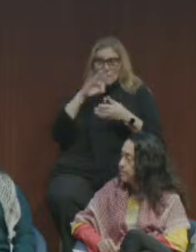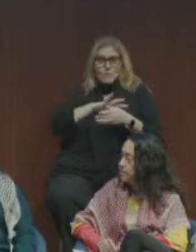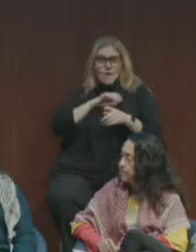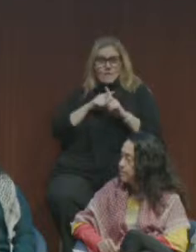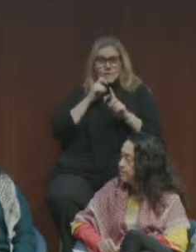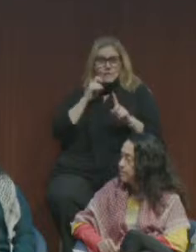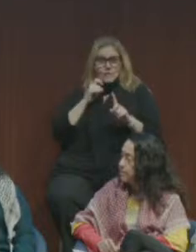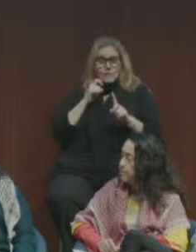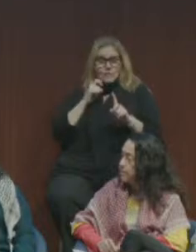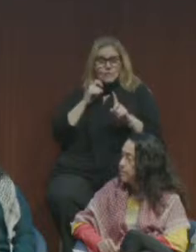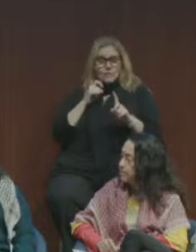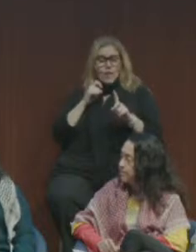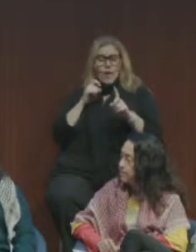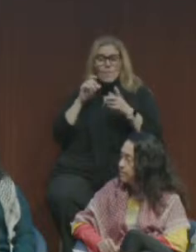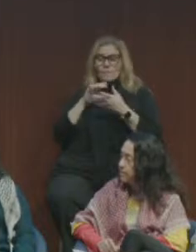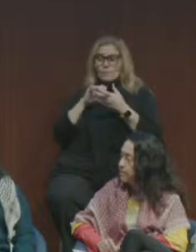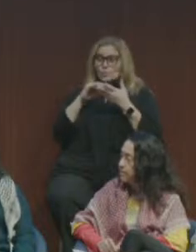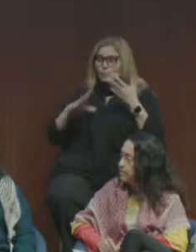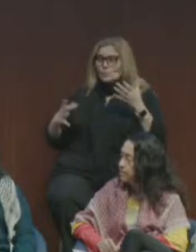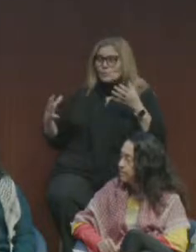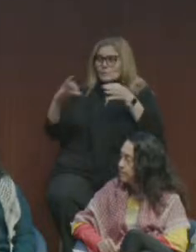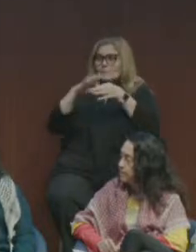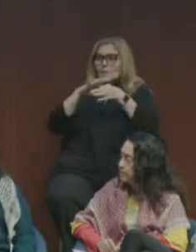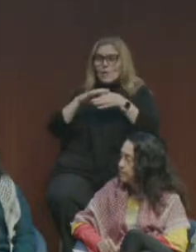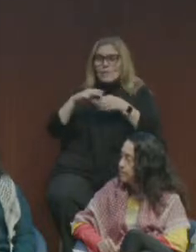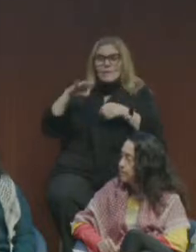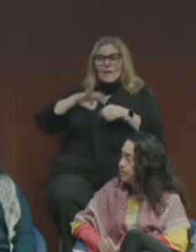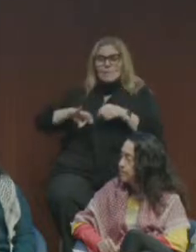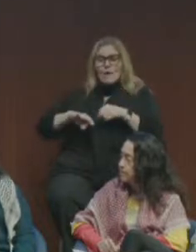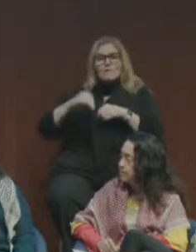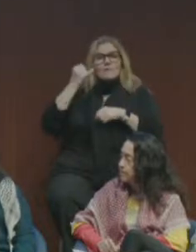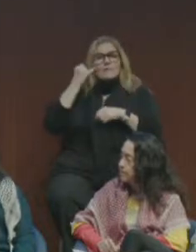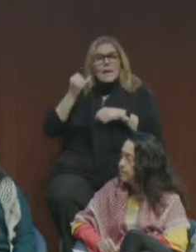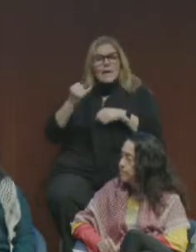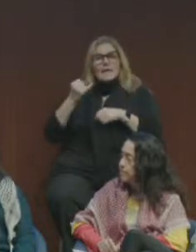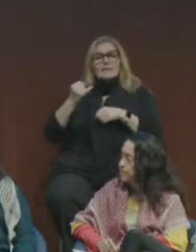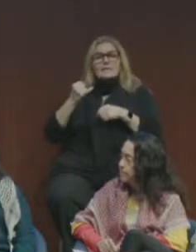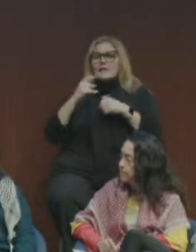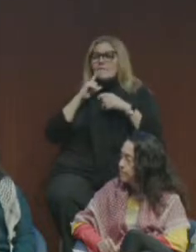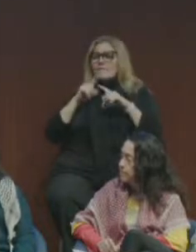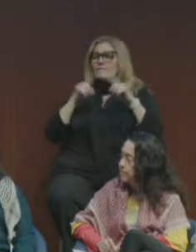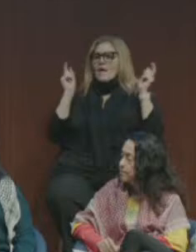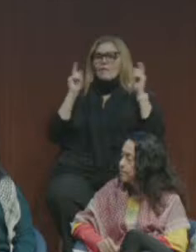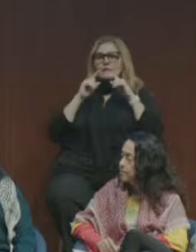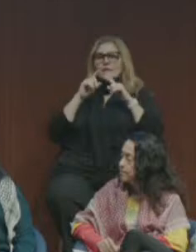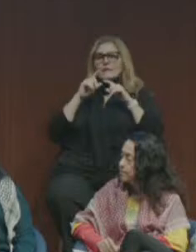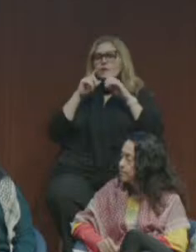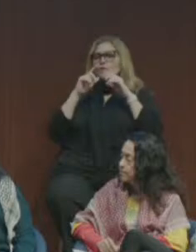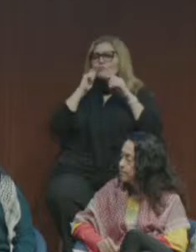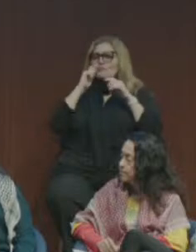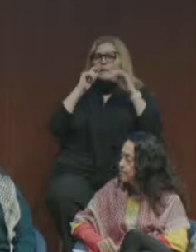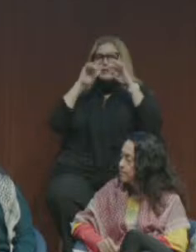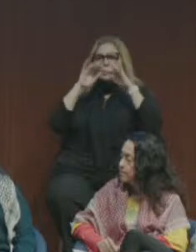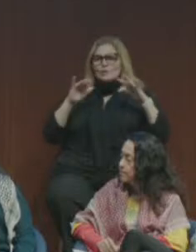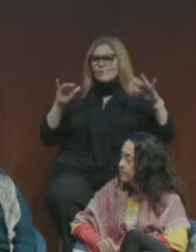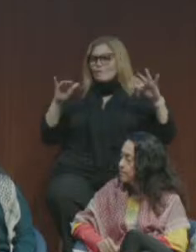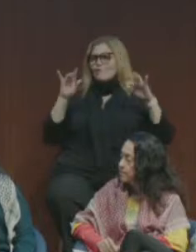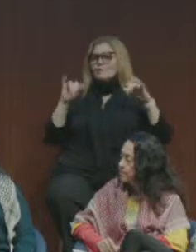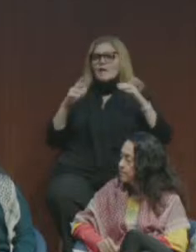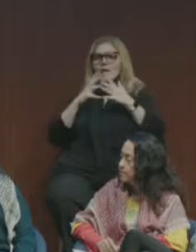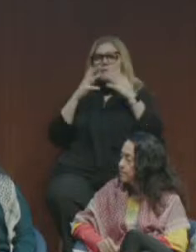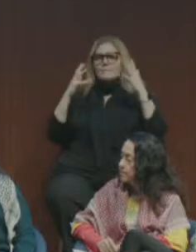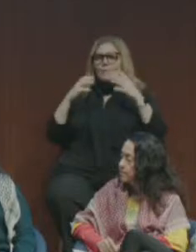from the notion of student belonging, profits from the notion of being the most racially diverse campus with the largest Pell